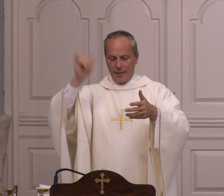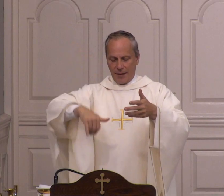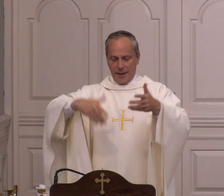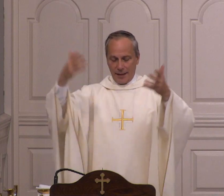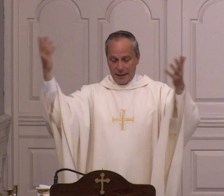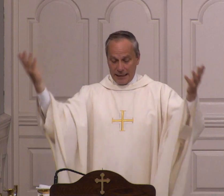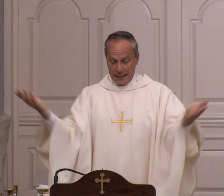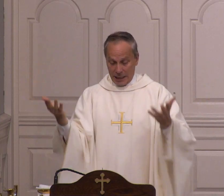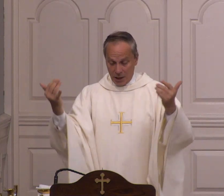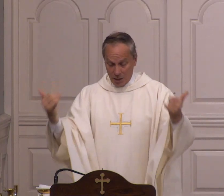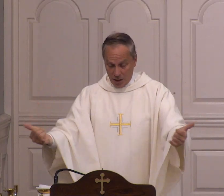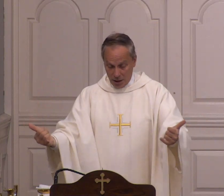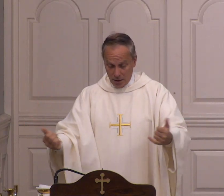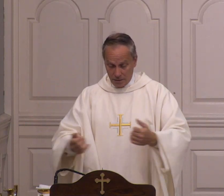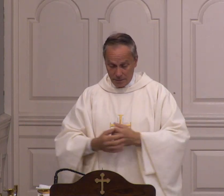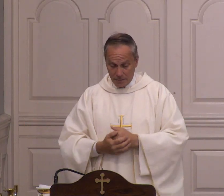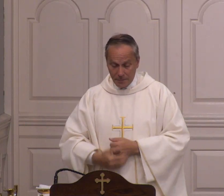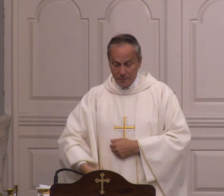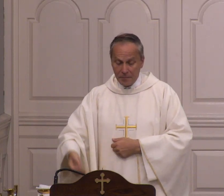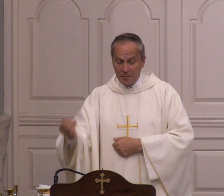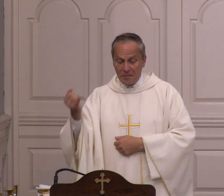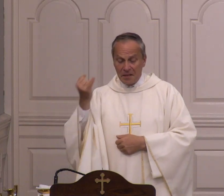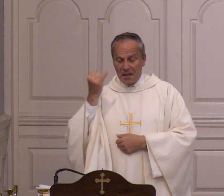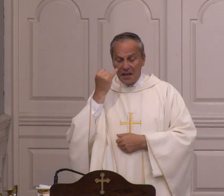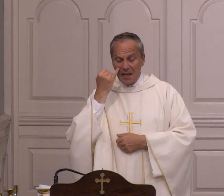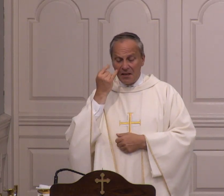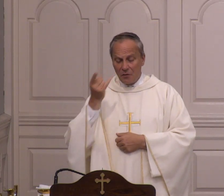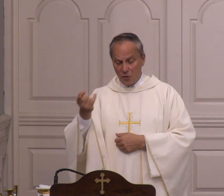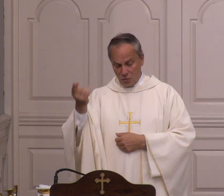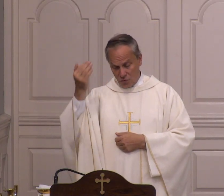something greater than the temple is here.